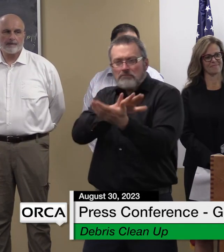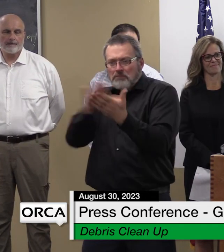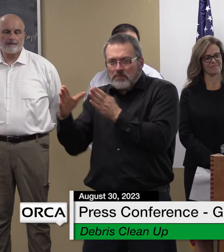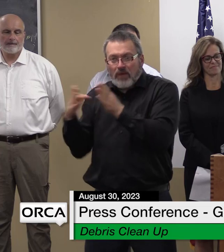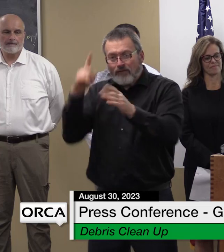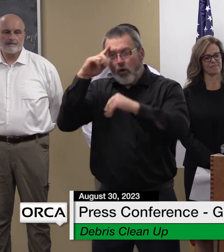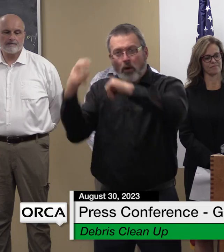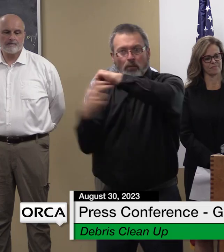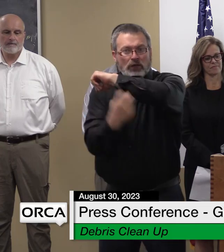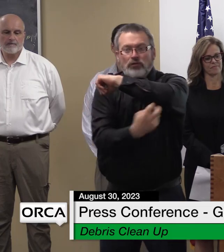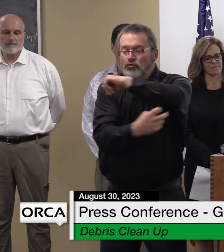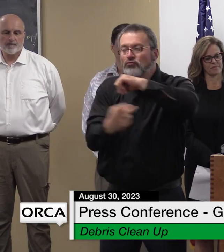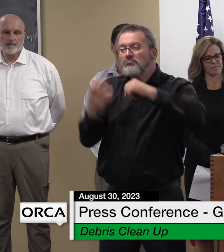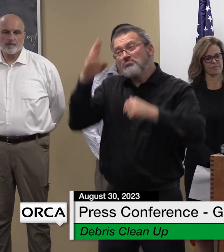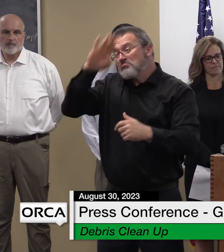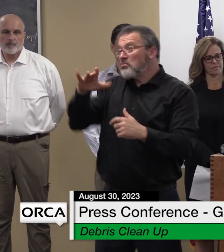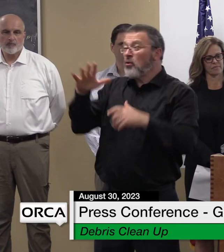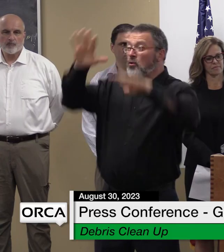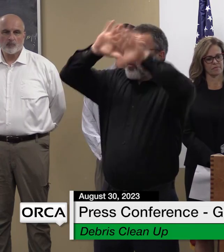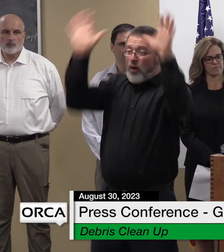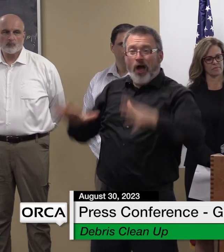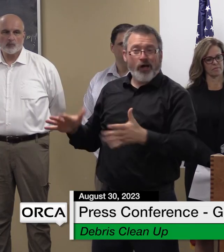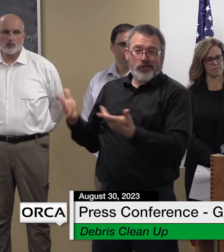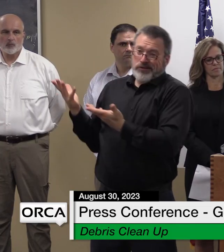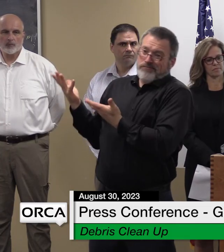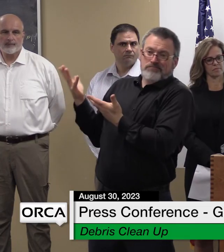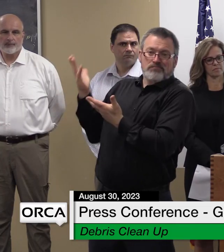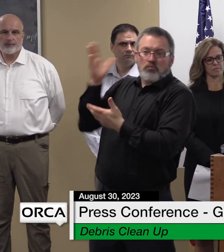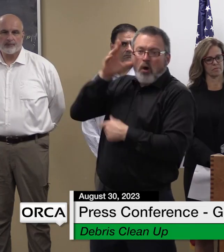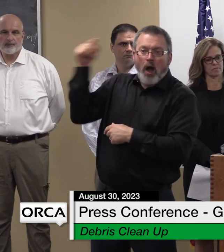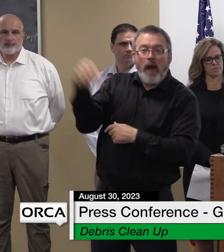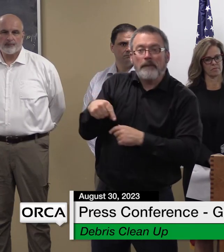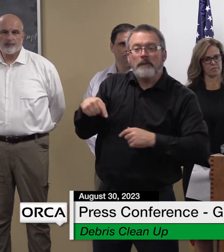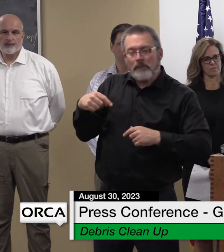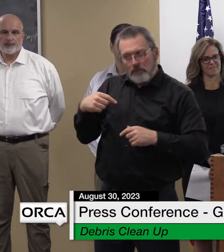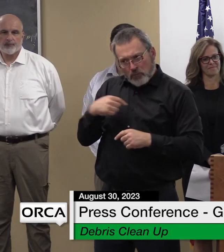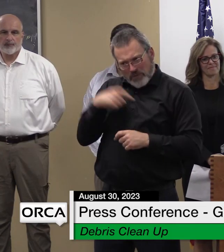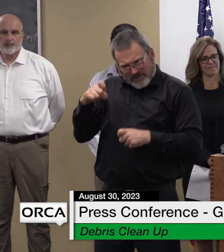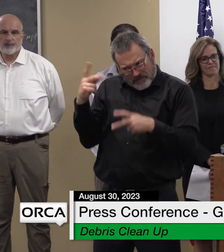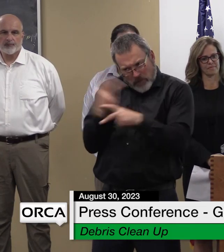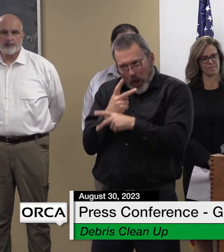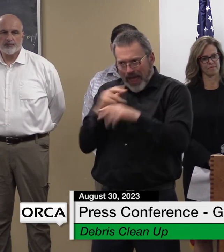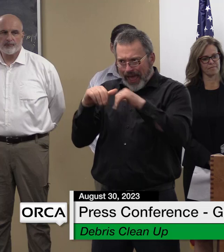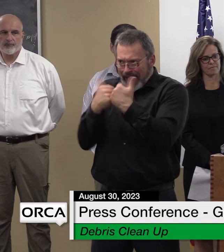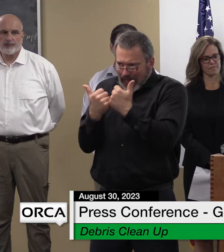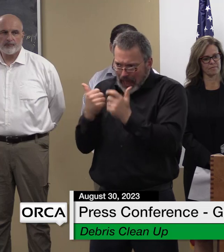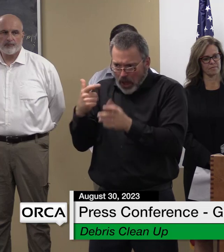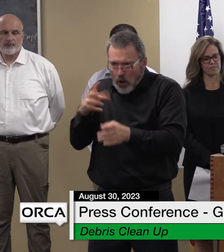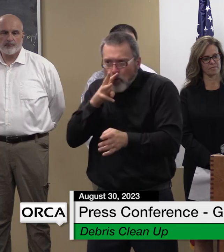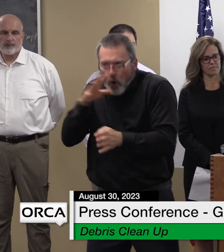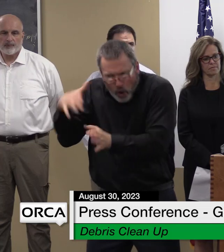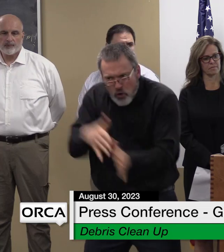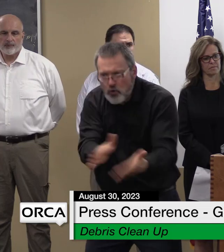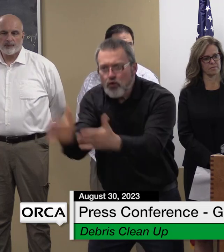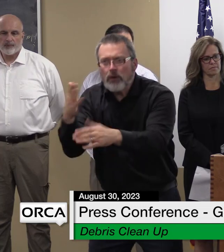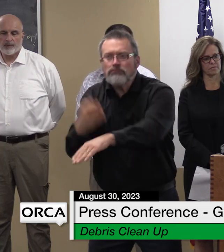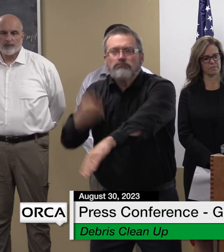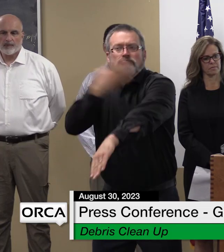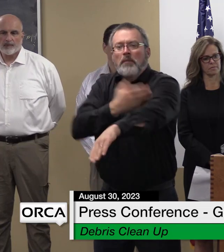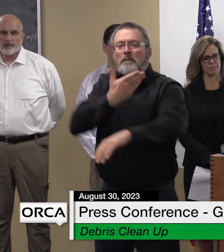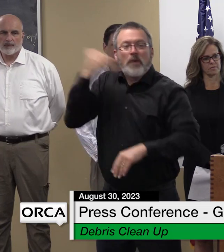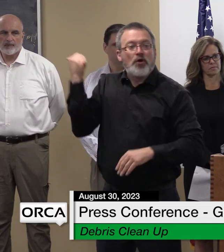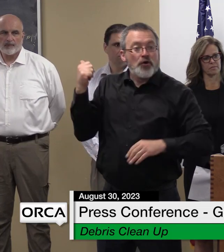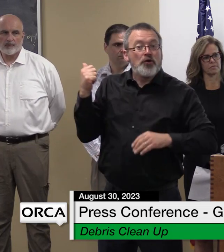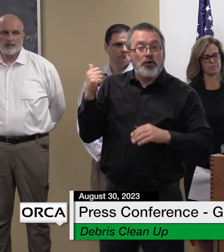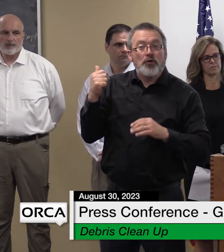everything possible to ensure that it goes where it should go. If you have flood-related debris and need assistance removing